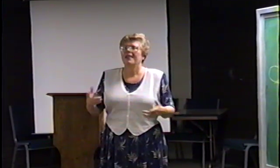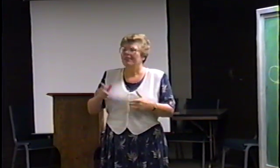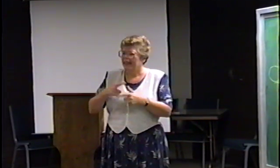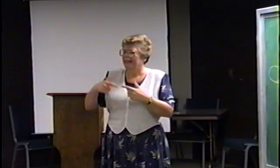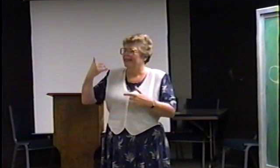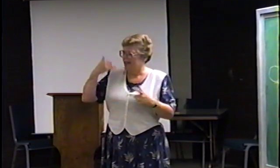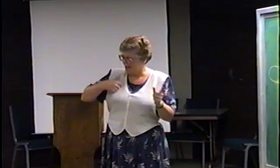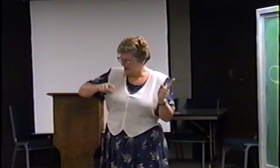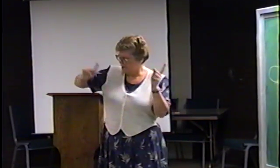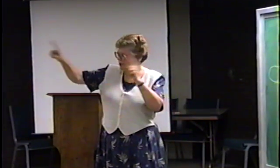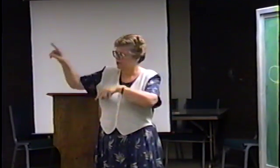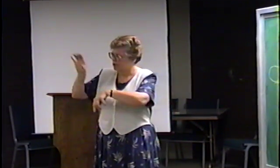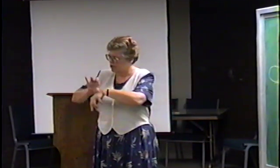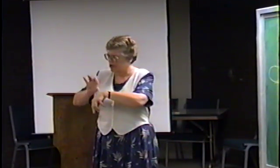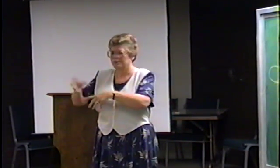Nothing. And then went to church